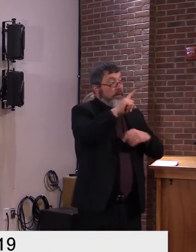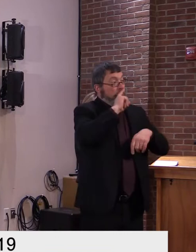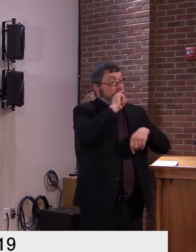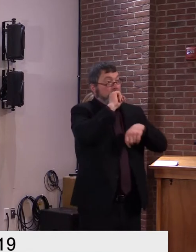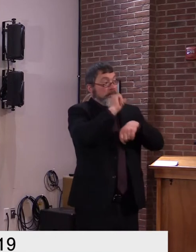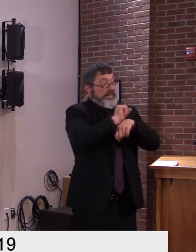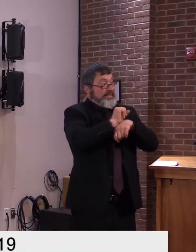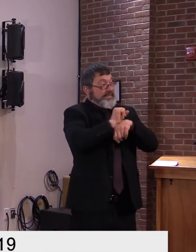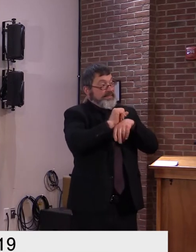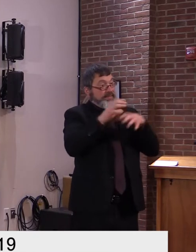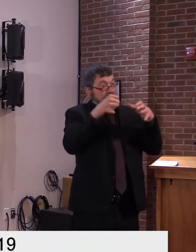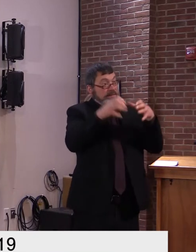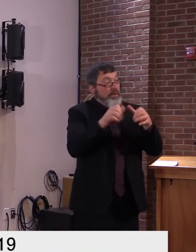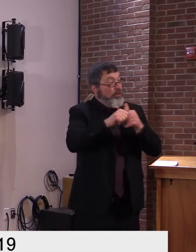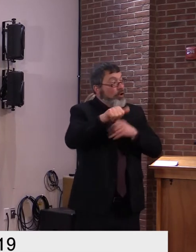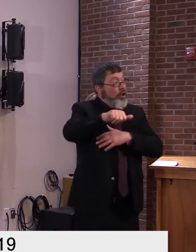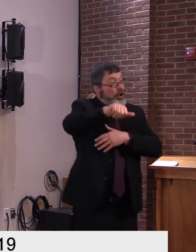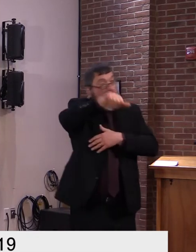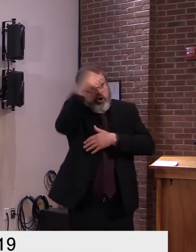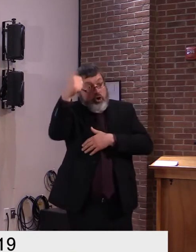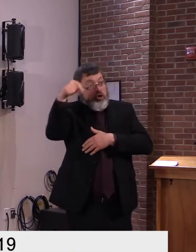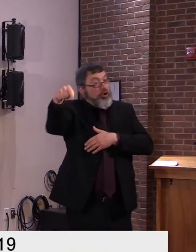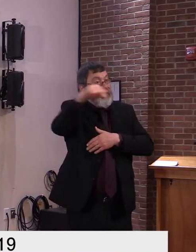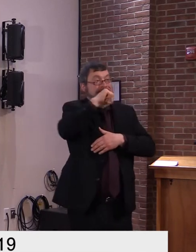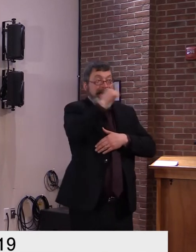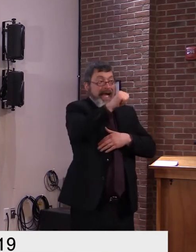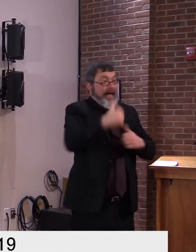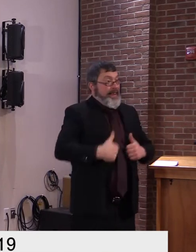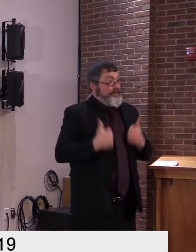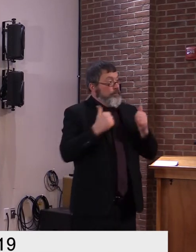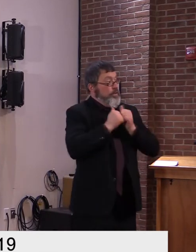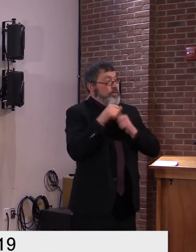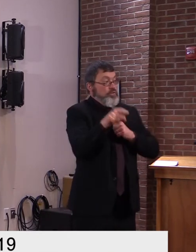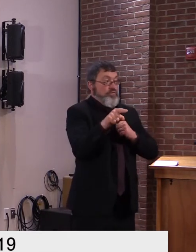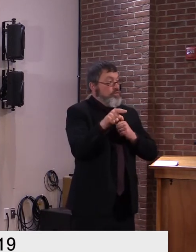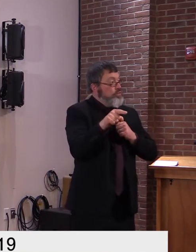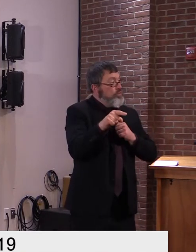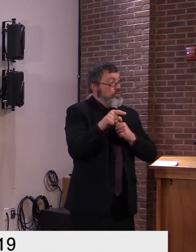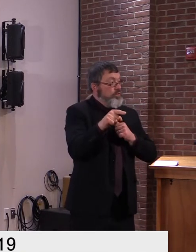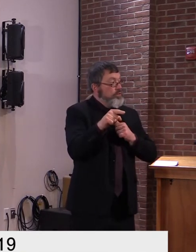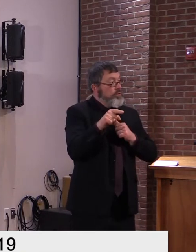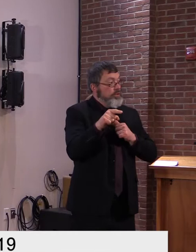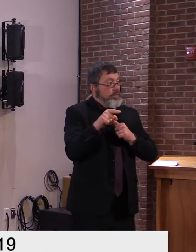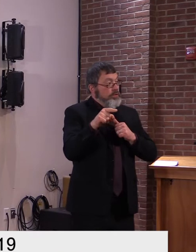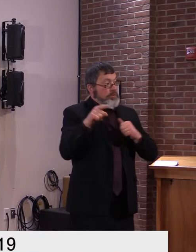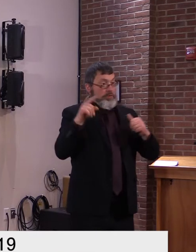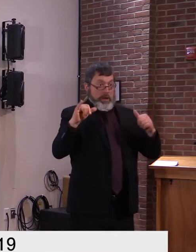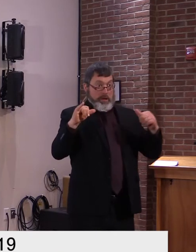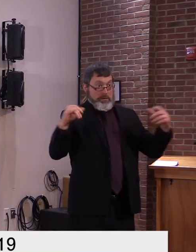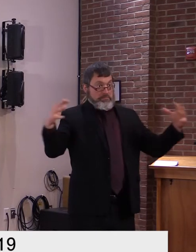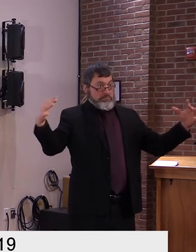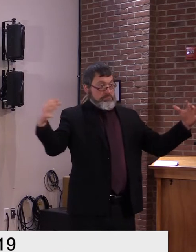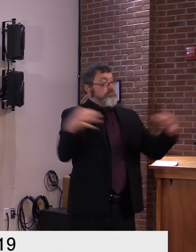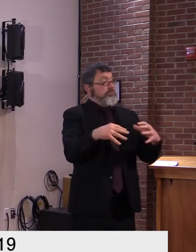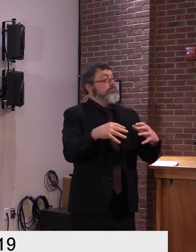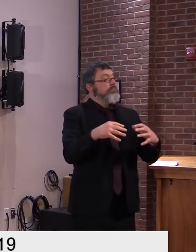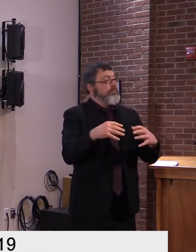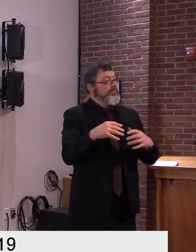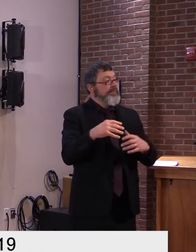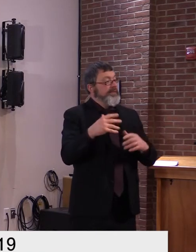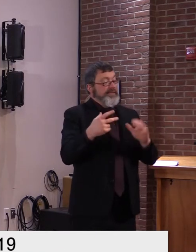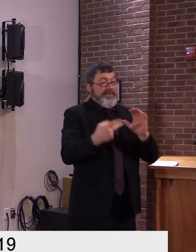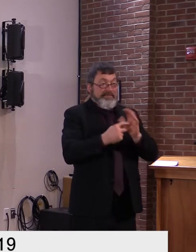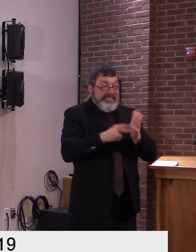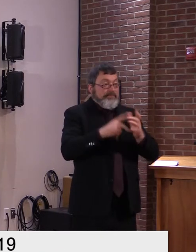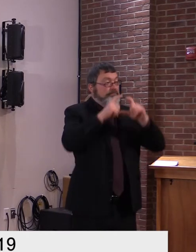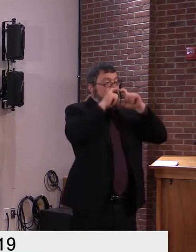6-foot distance, and go outside if you can. Always stay away from others if you're sick. And also plan